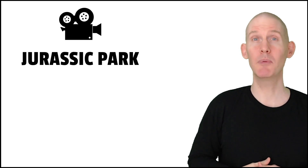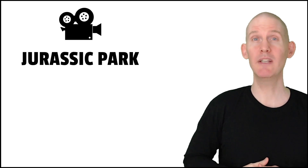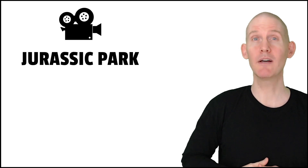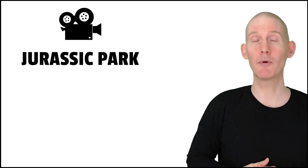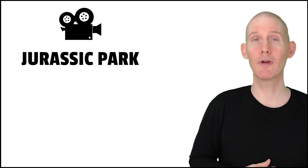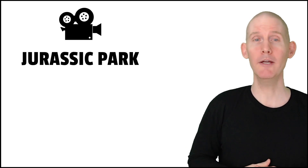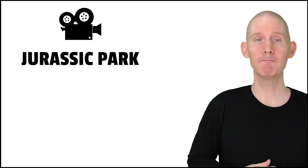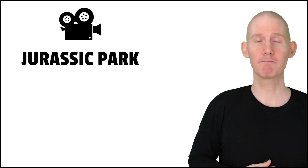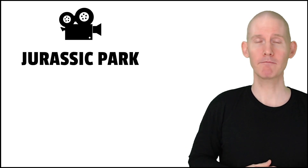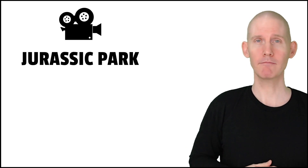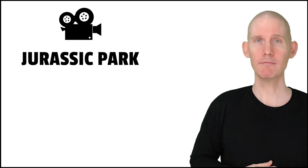up, okay?